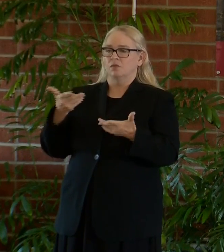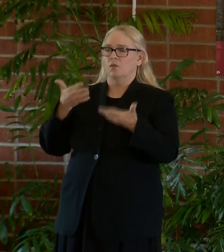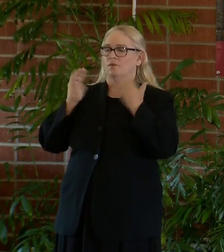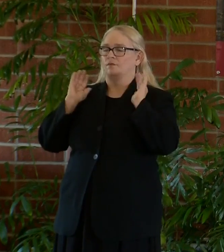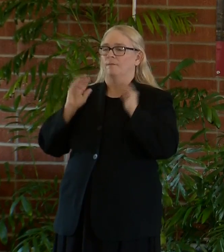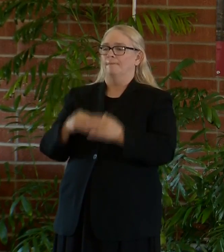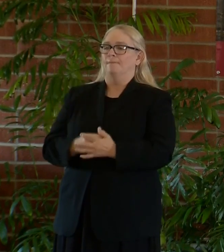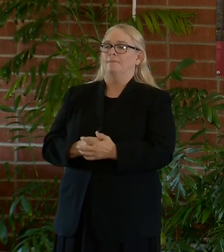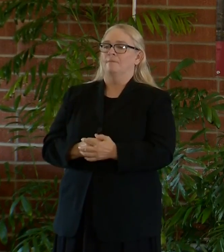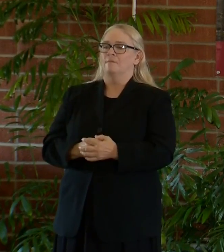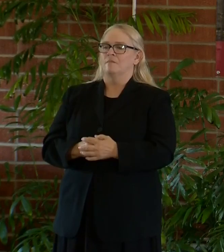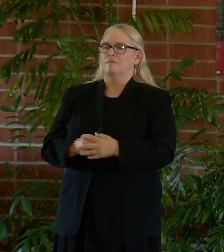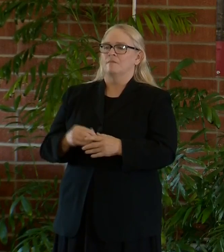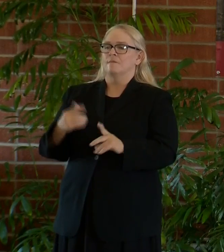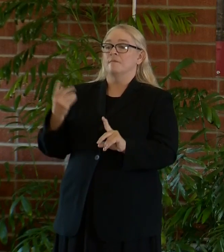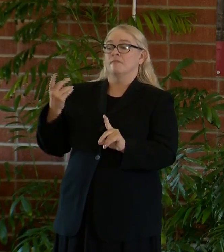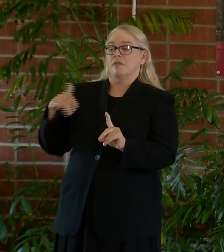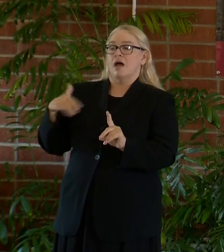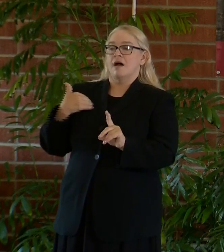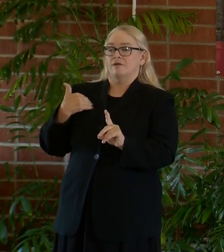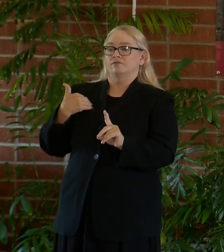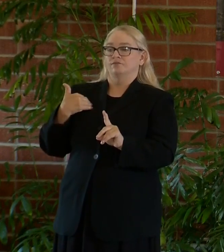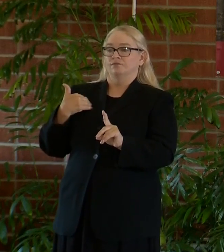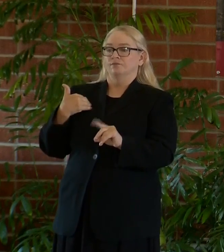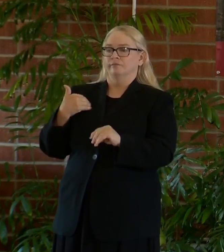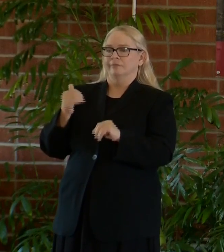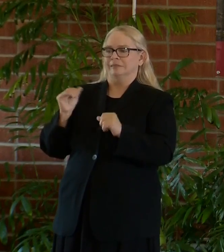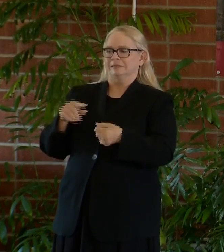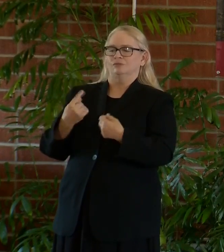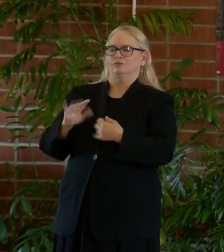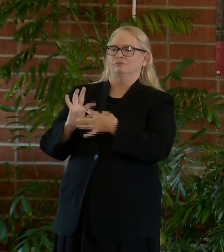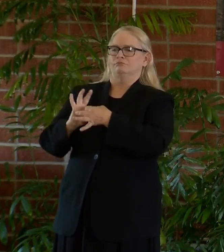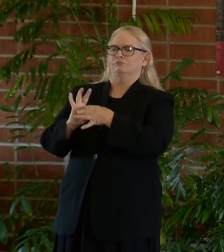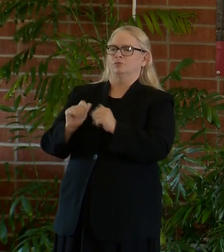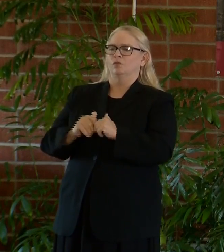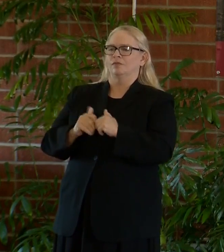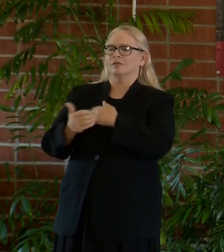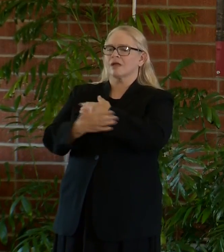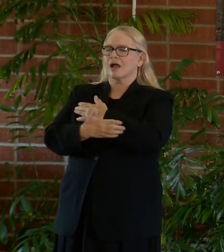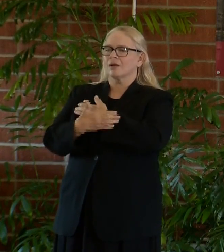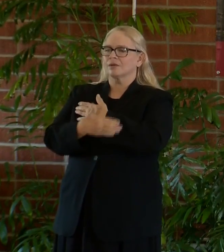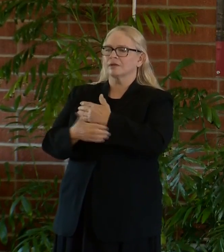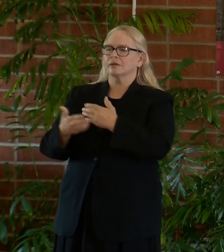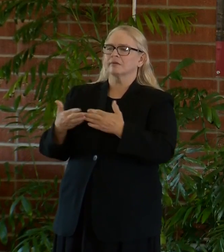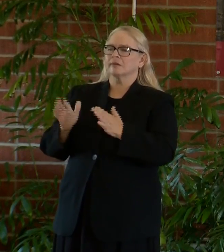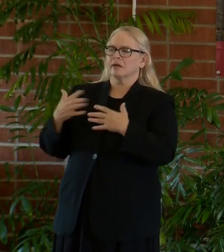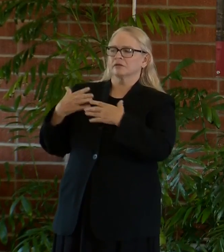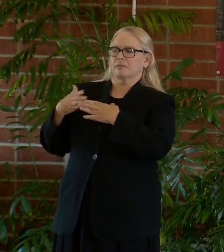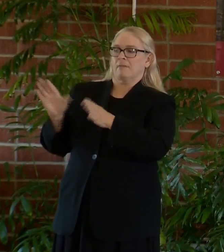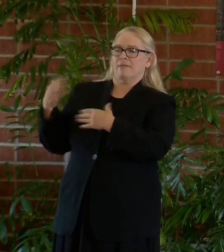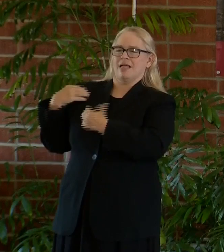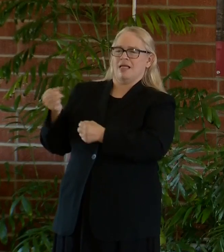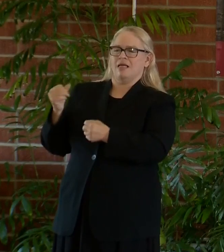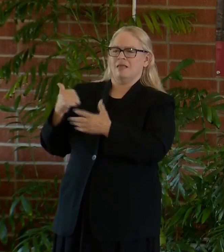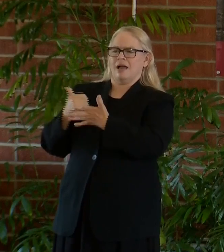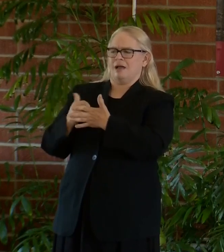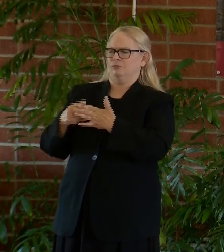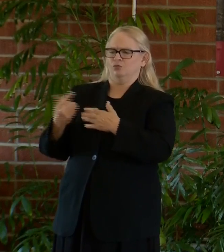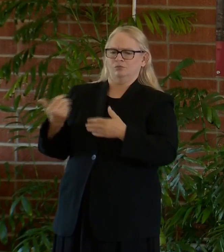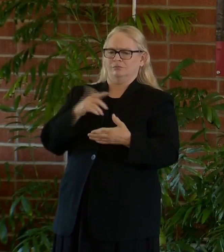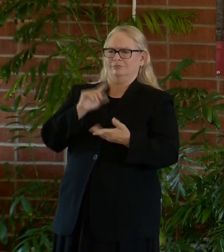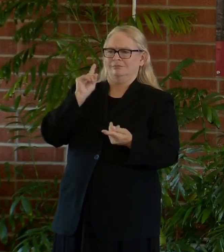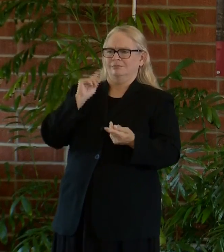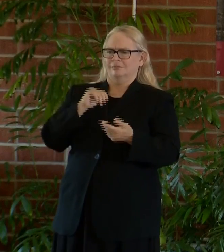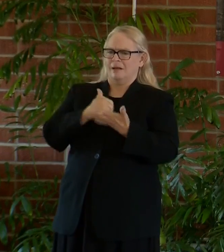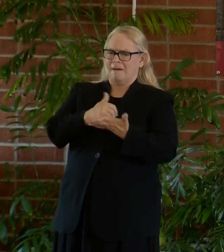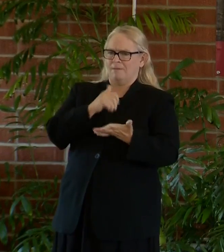mutual aid, not only within the county, but also outside the county. And so we're dealing with staffing flexibility.